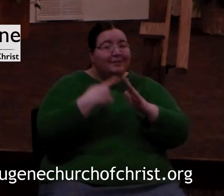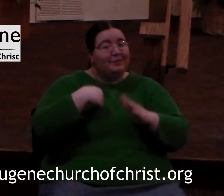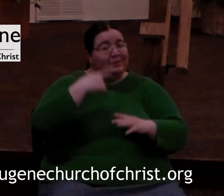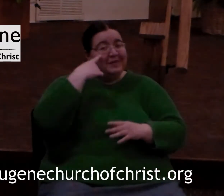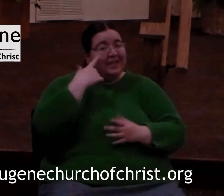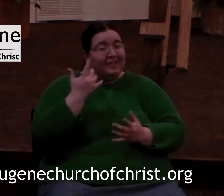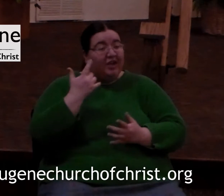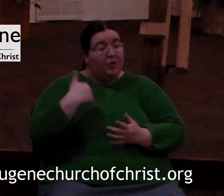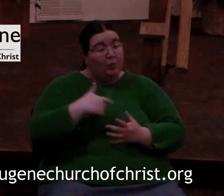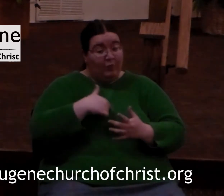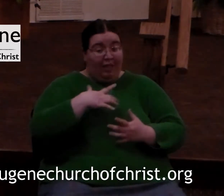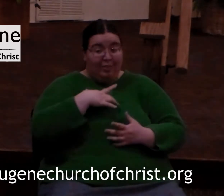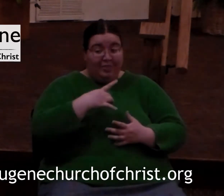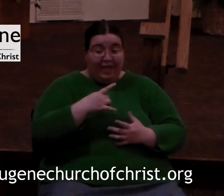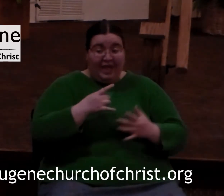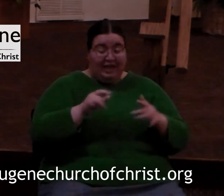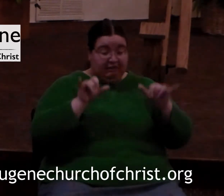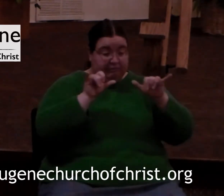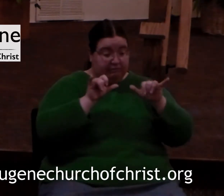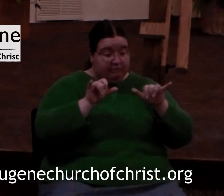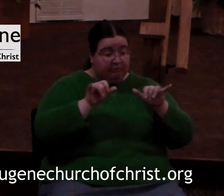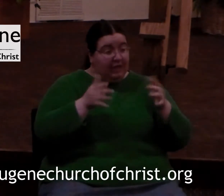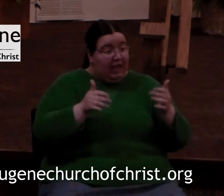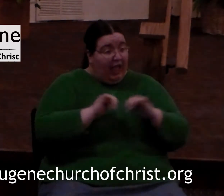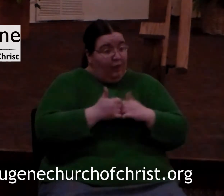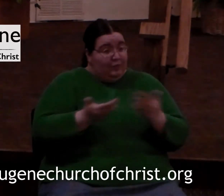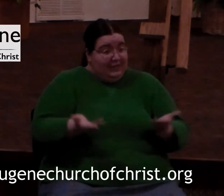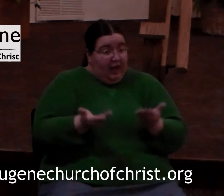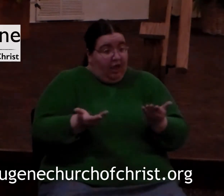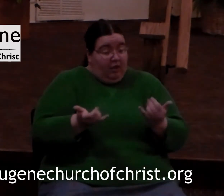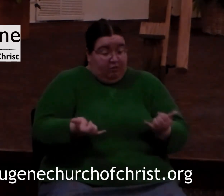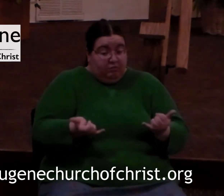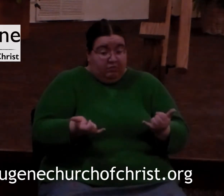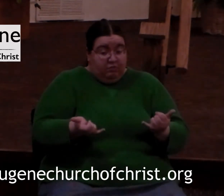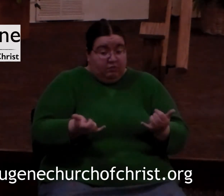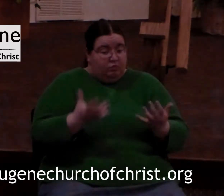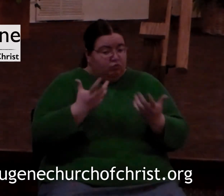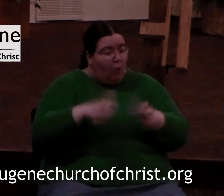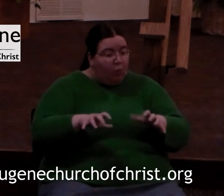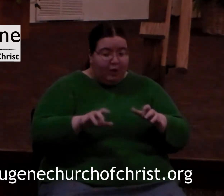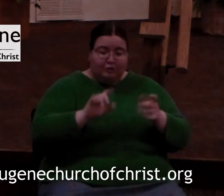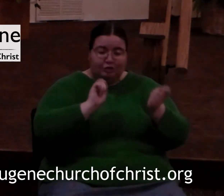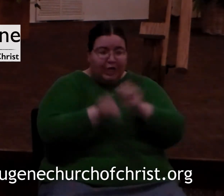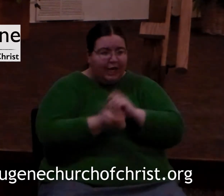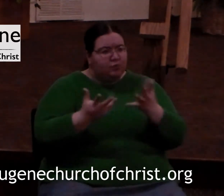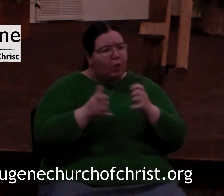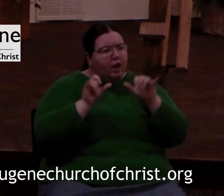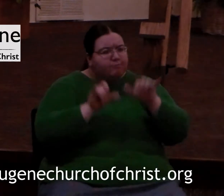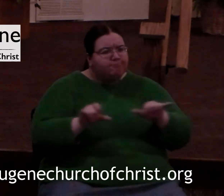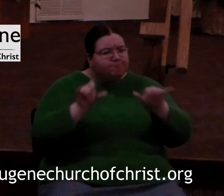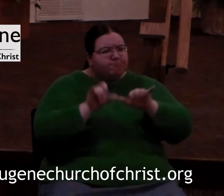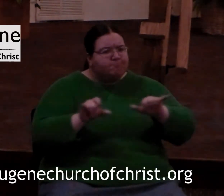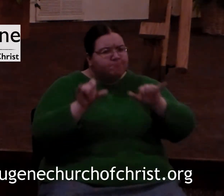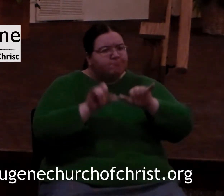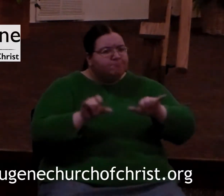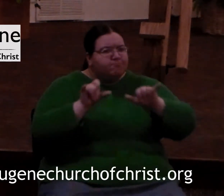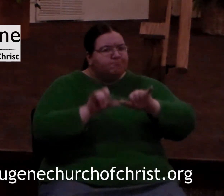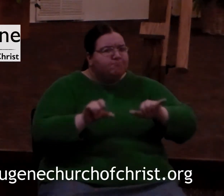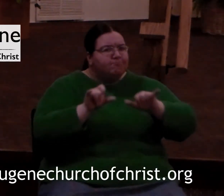are. We want them to stay that way. We don't want things to change all that much. And so as long as you can work within those confines, everything is good. And God